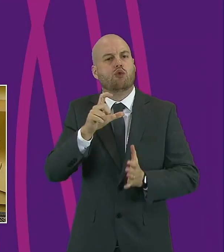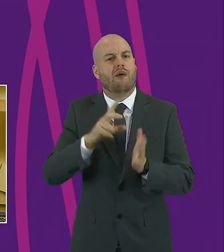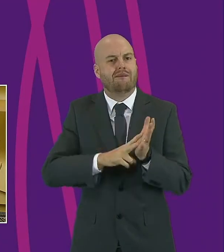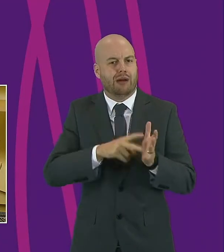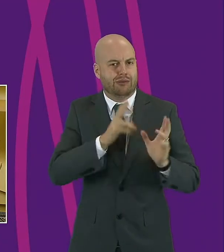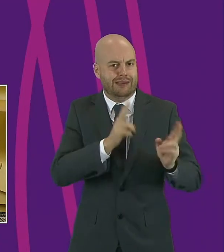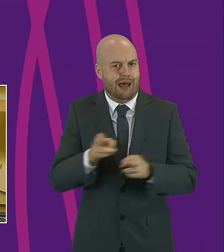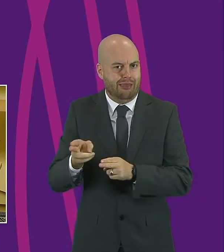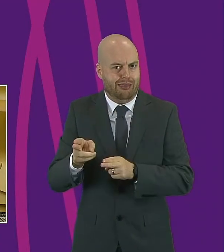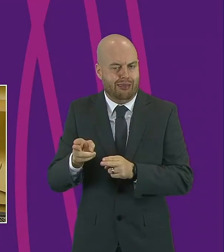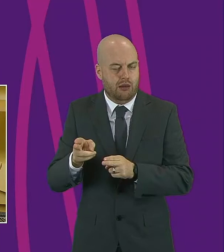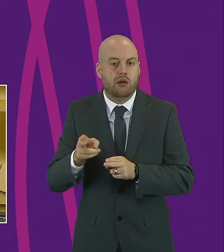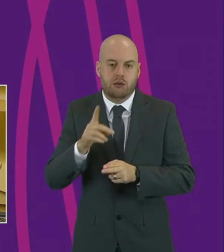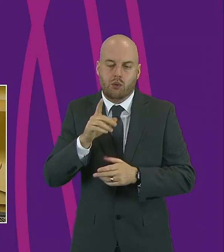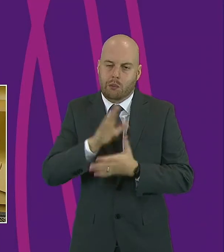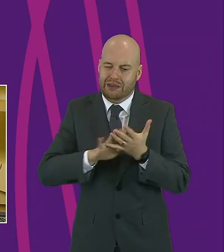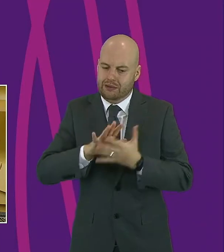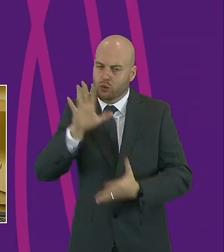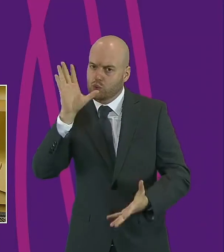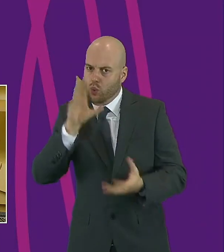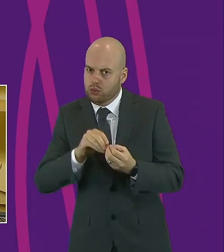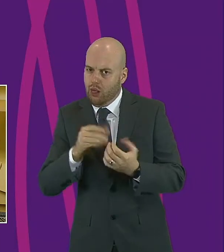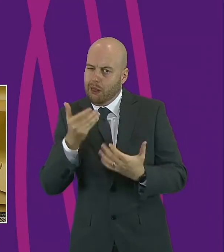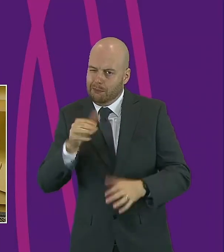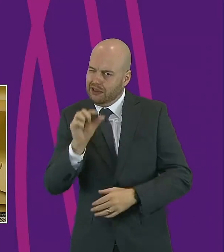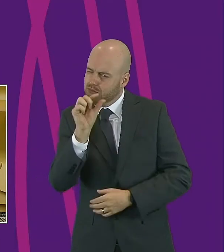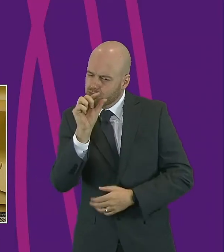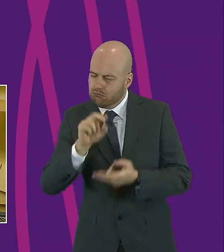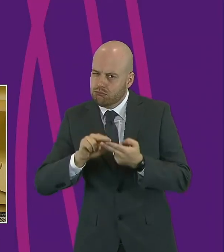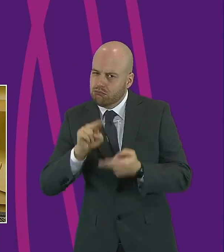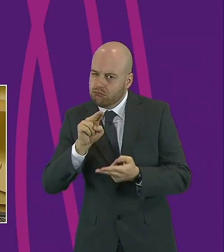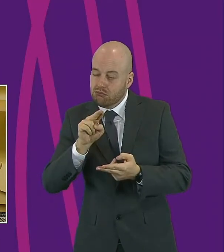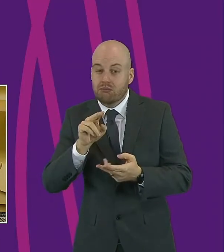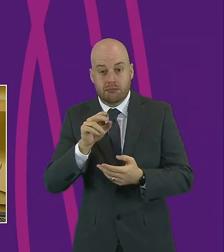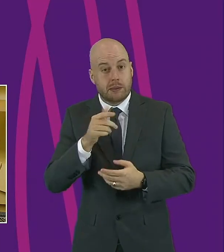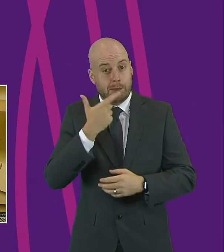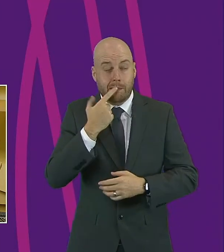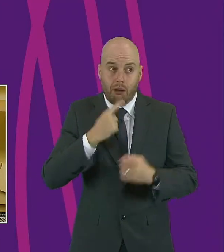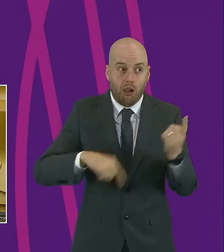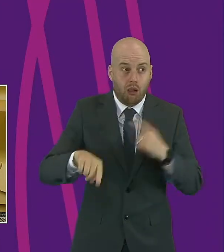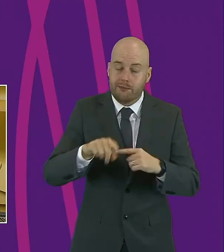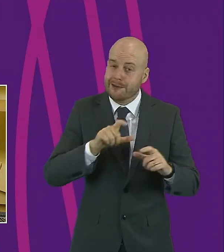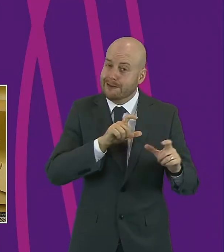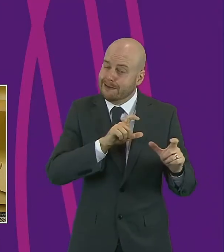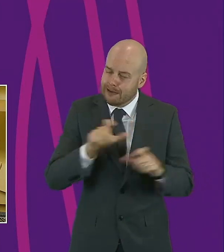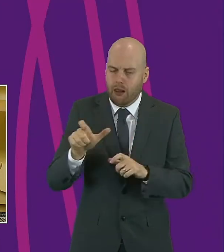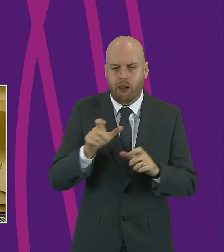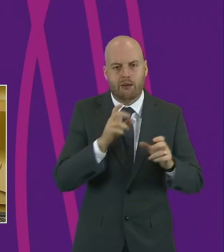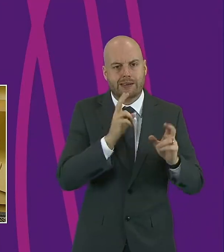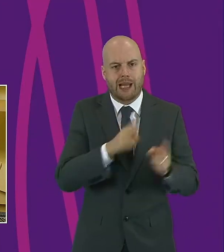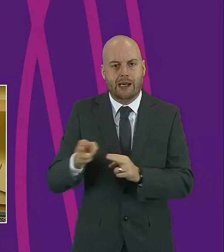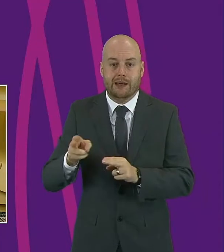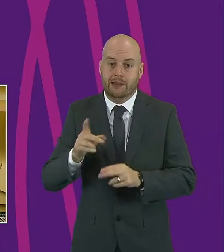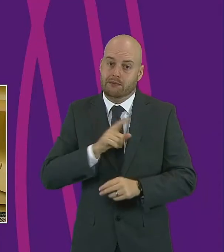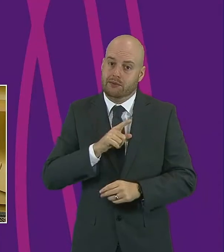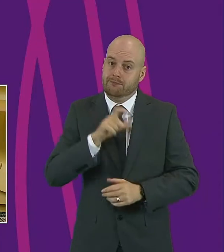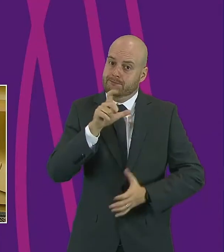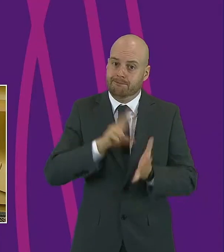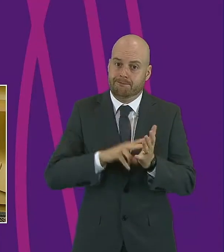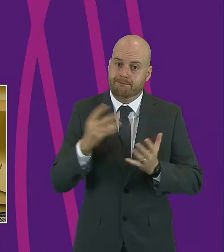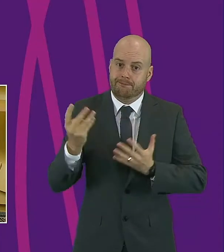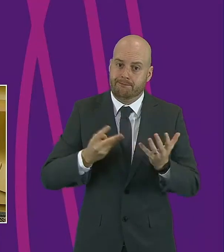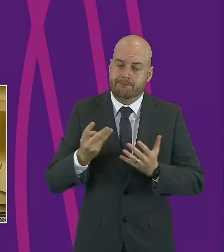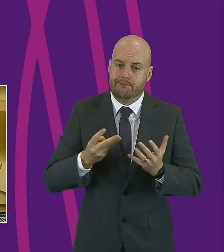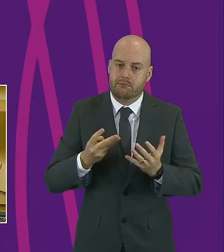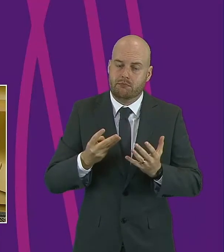of deaths is higher than that, and of course it showed that people are still dying from this virus. We must never lose sight of the grief and heartbreak